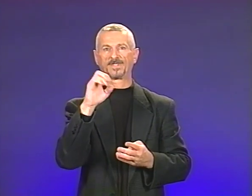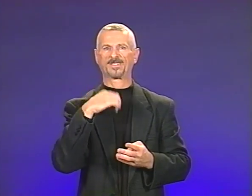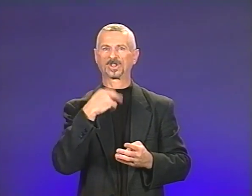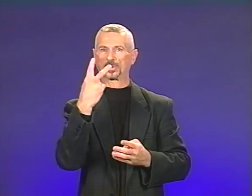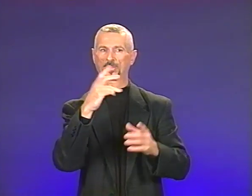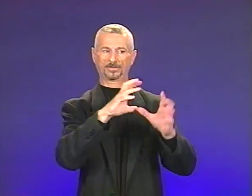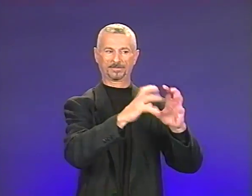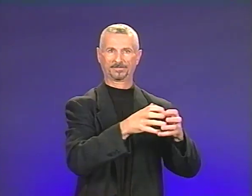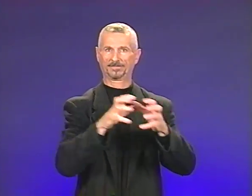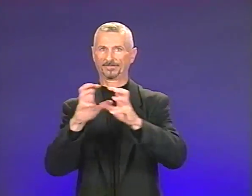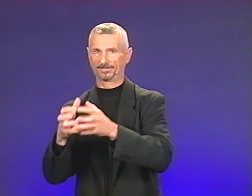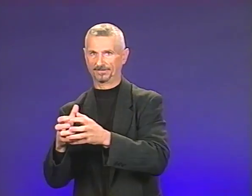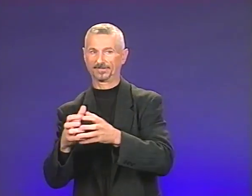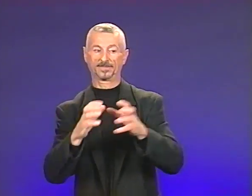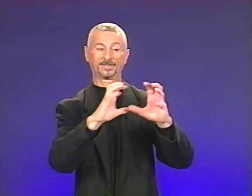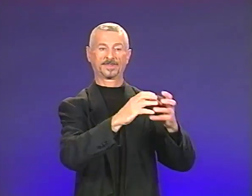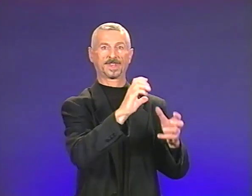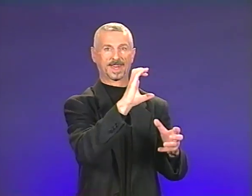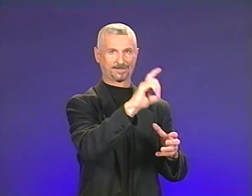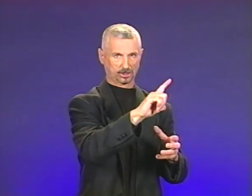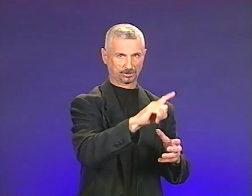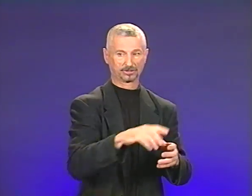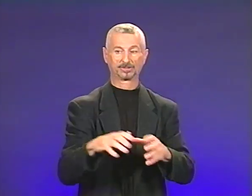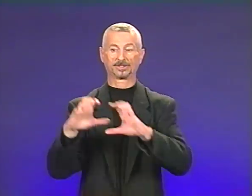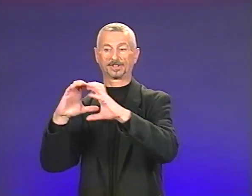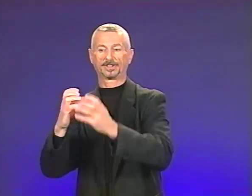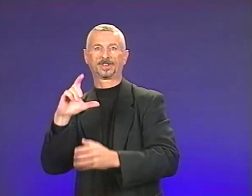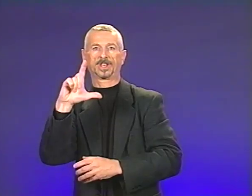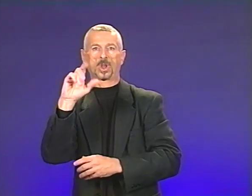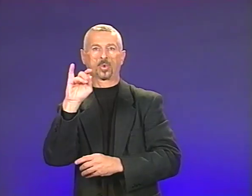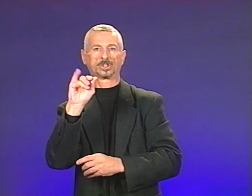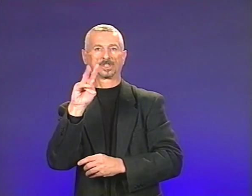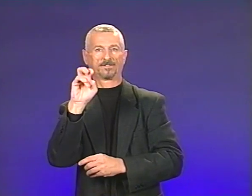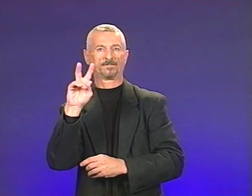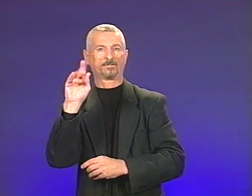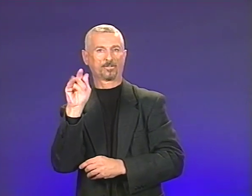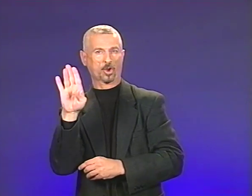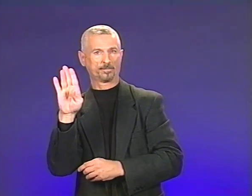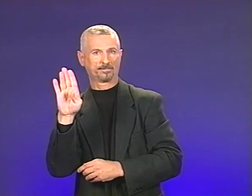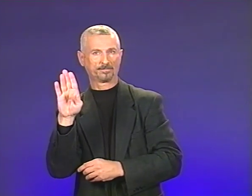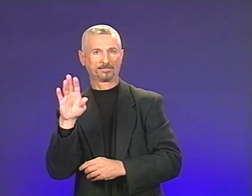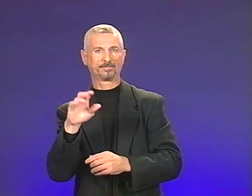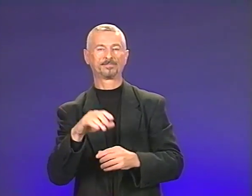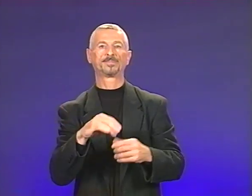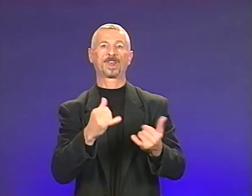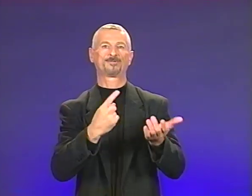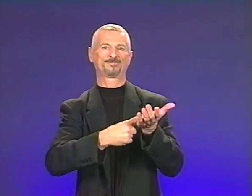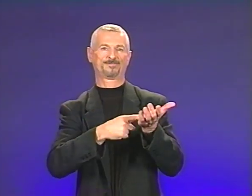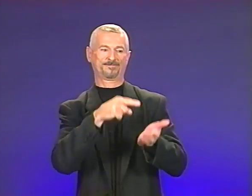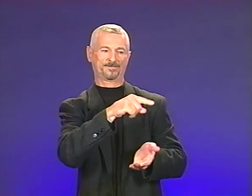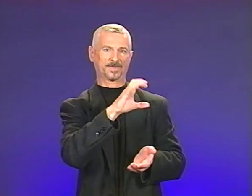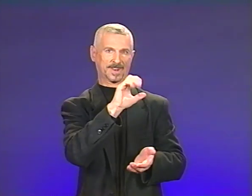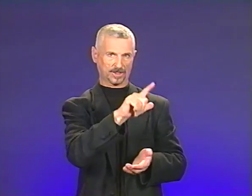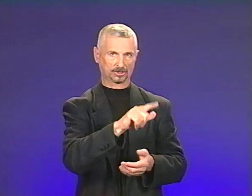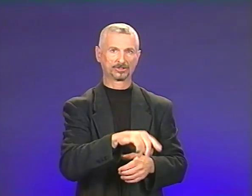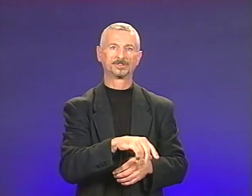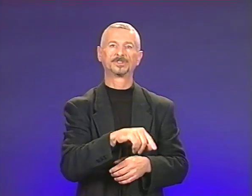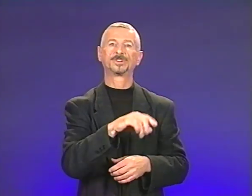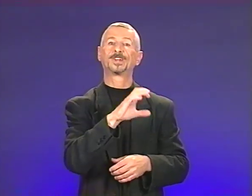The locative function of space is seen in the use of classifier predicates and locative verbs. As an example of a